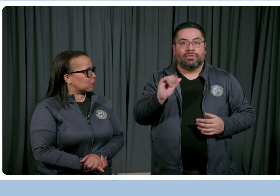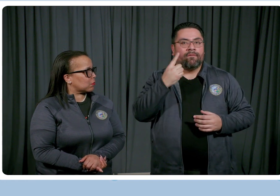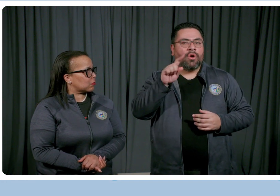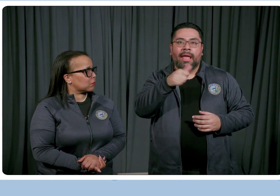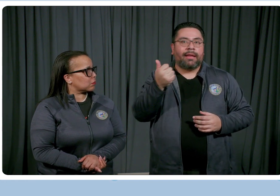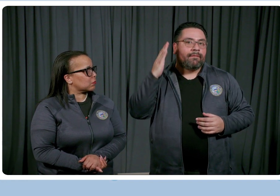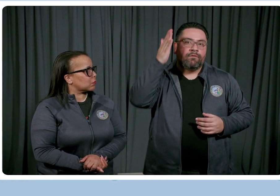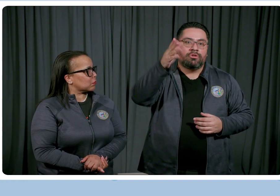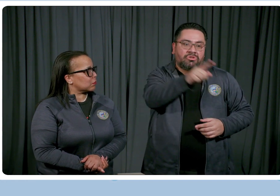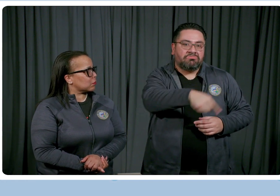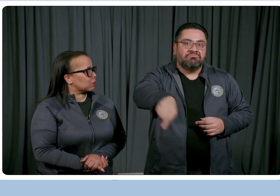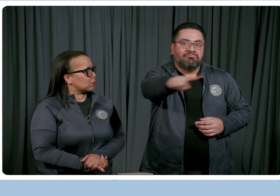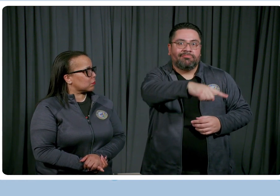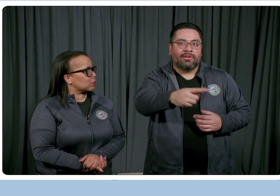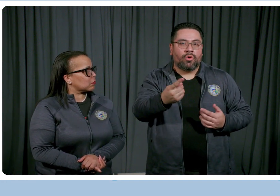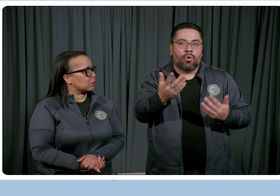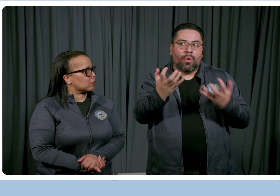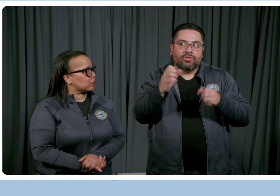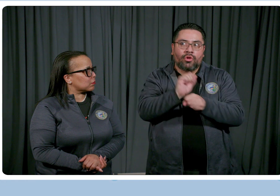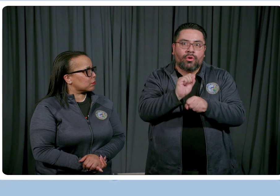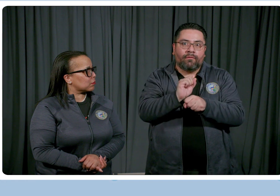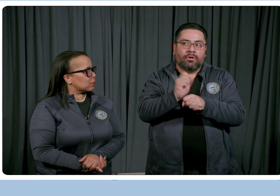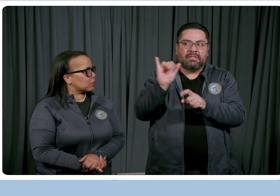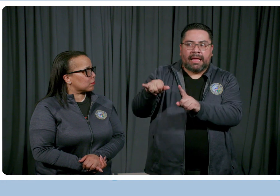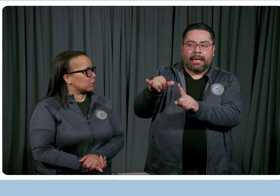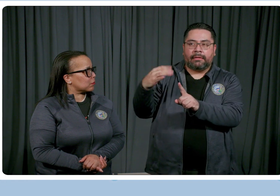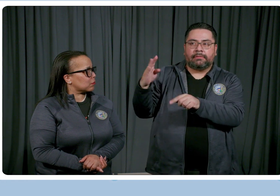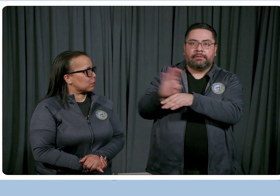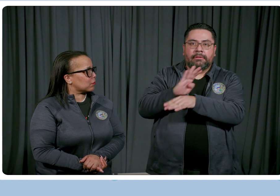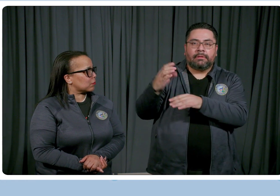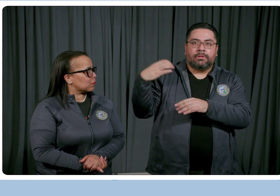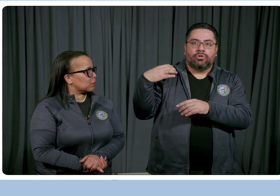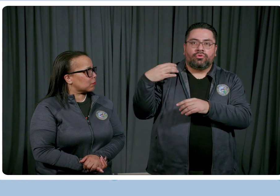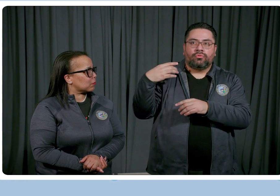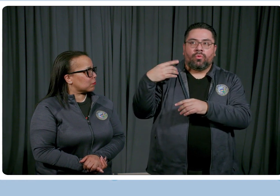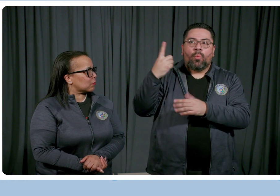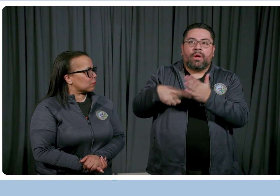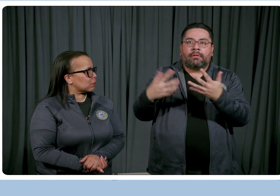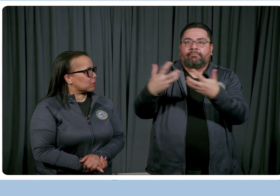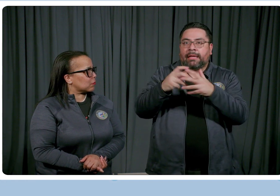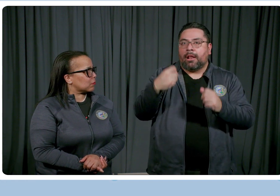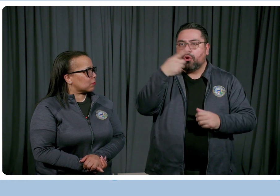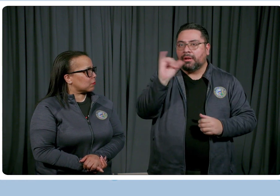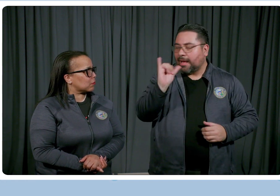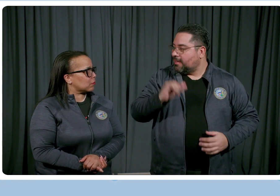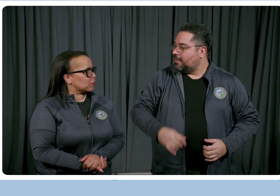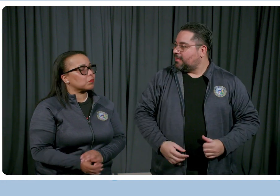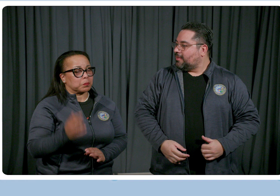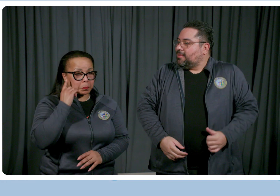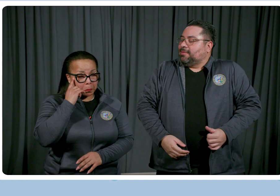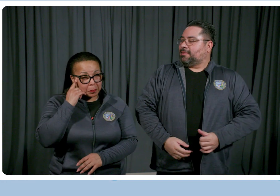that was helpful too, just for any future folks that might look for employment with that employer to have a sense of what that would look like.